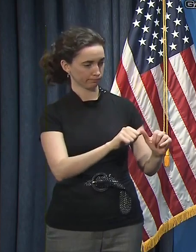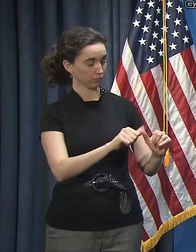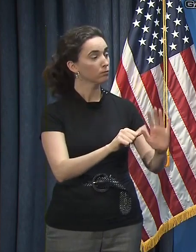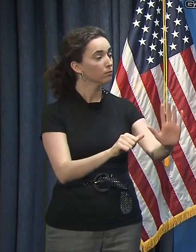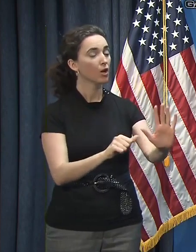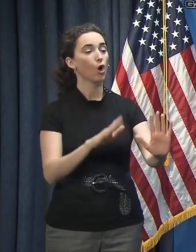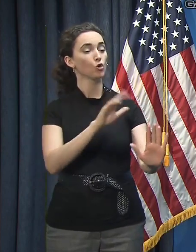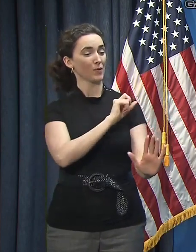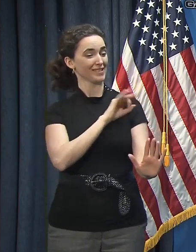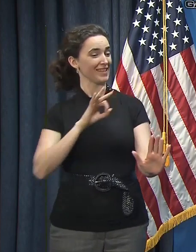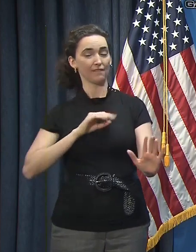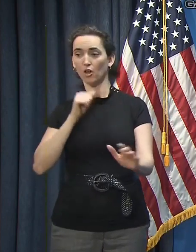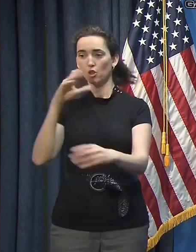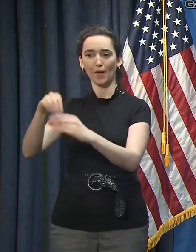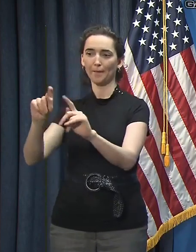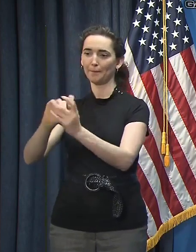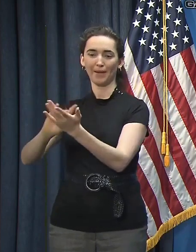medical team? No.